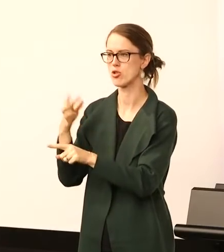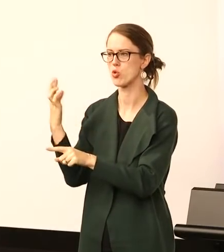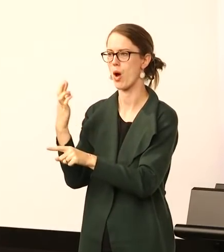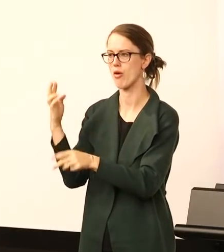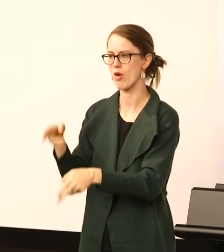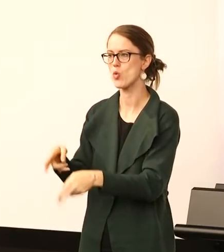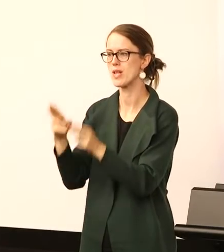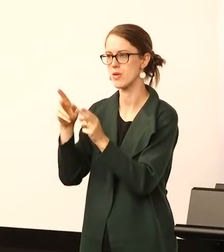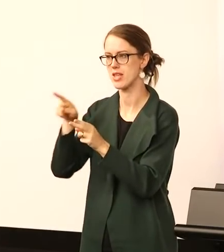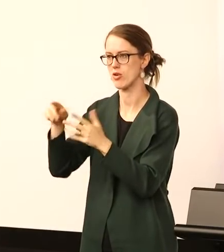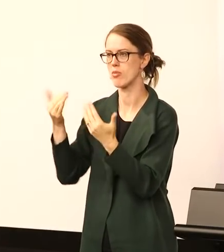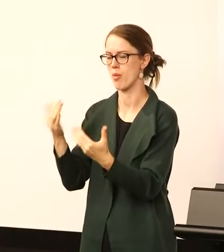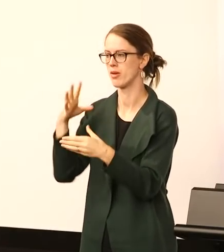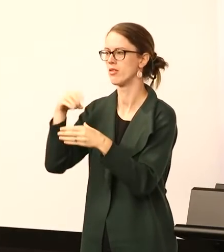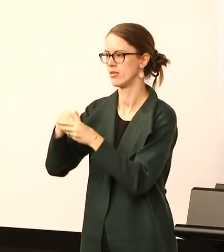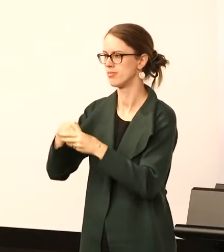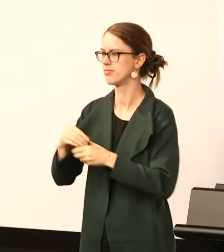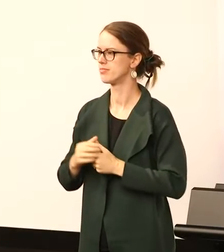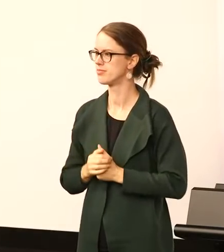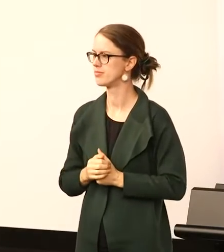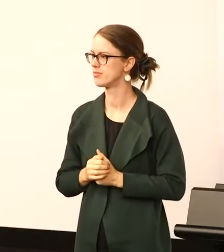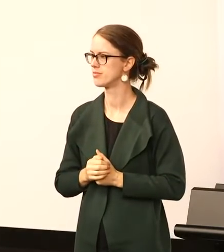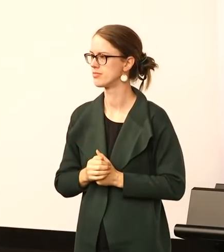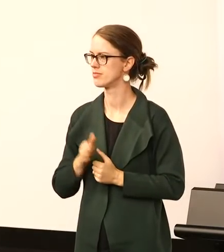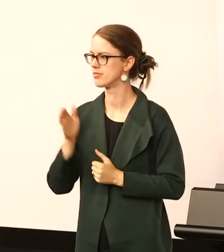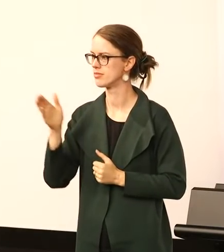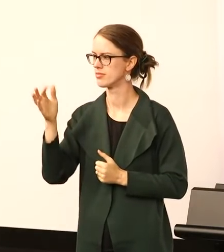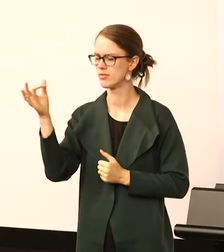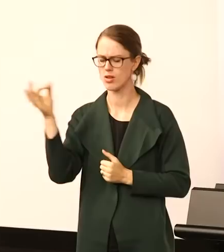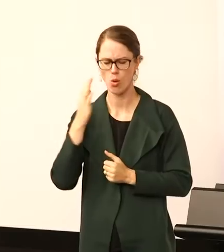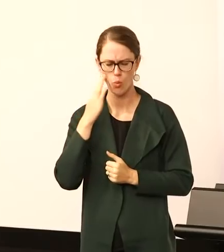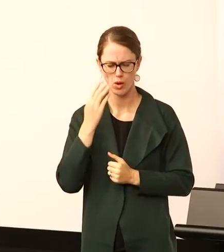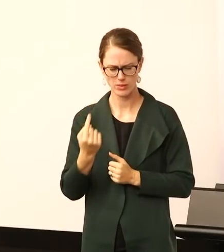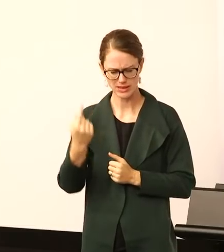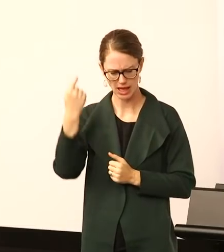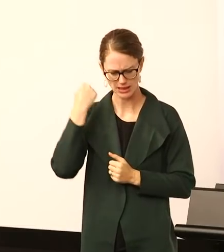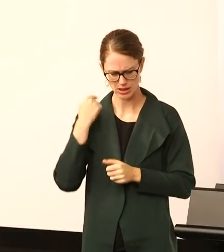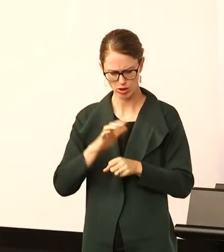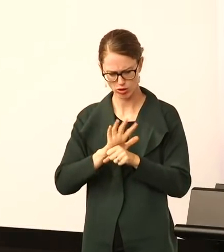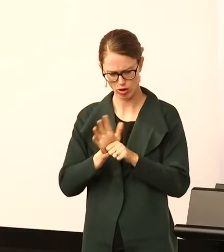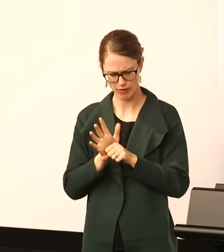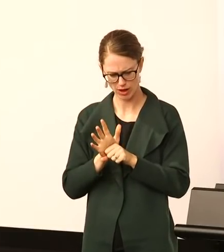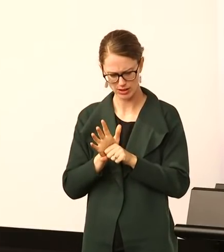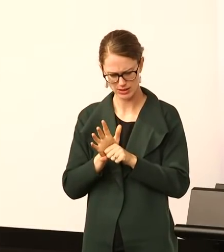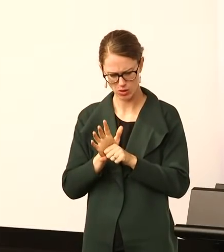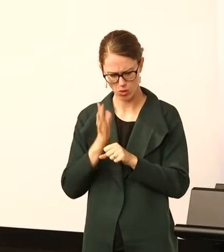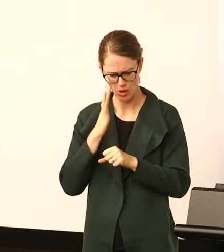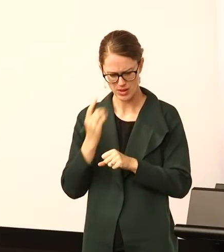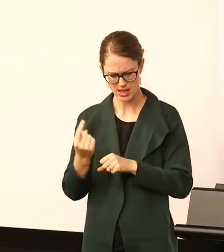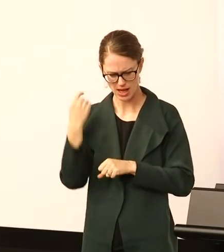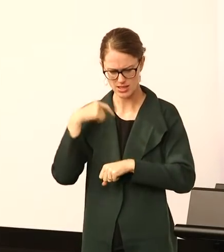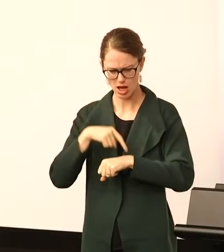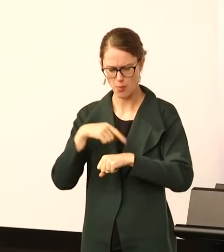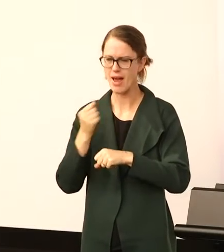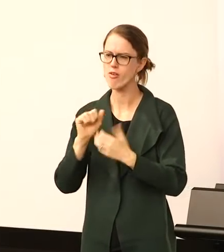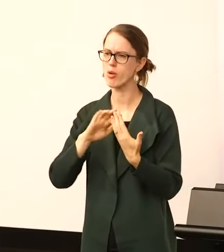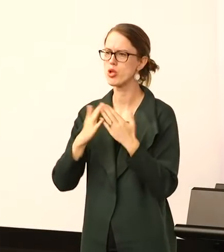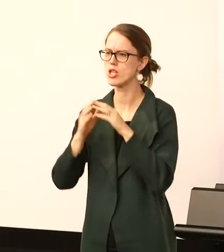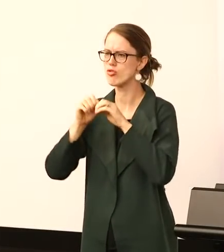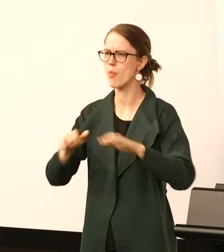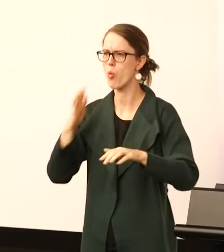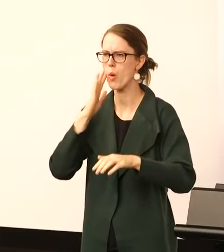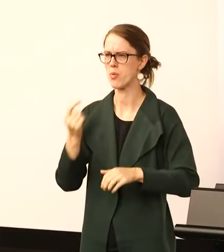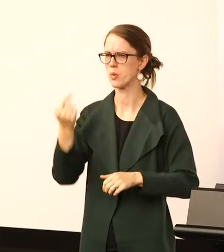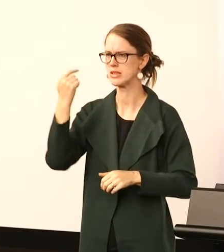in Auckland at the moment. Do you know when was the last time we had a case of community